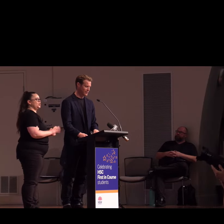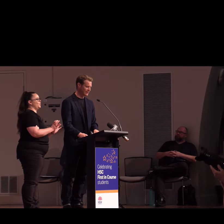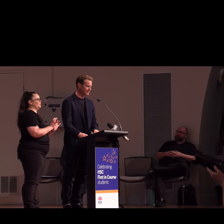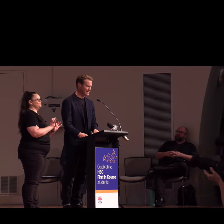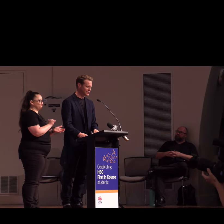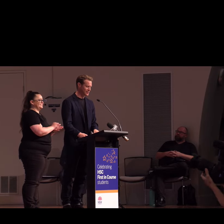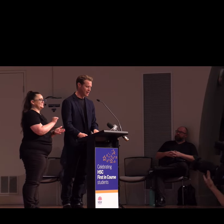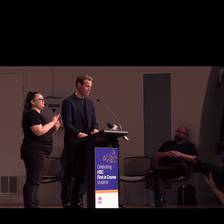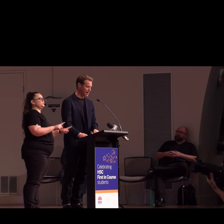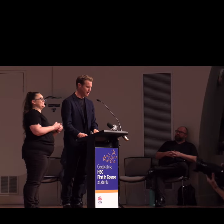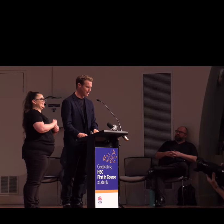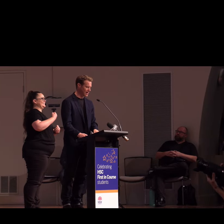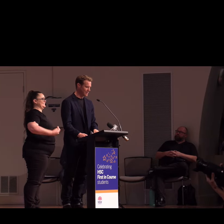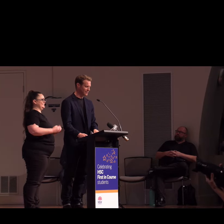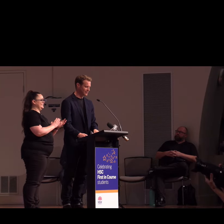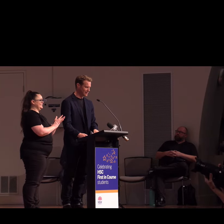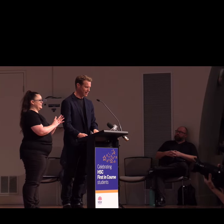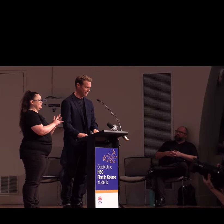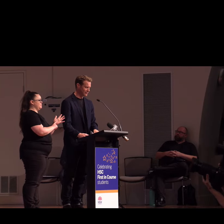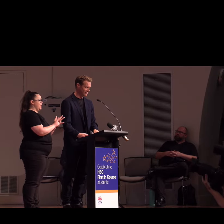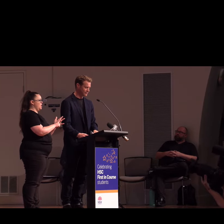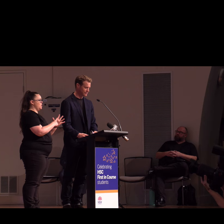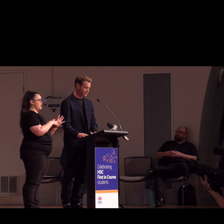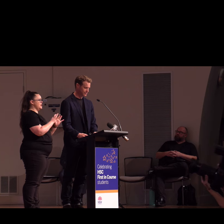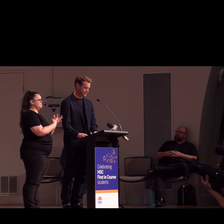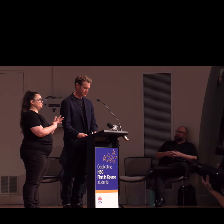Music Extension, Milo Abrahams, Sydney Grammar School.